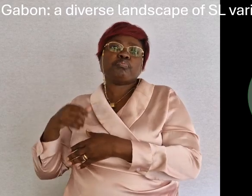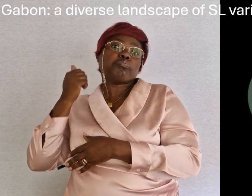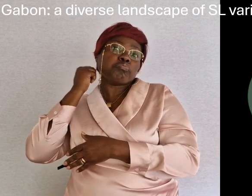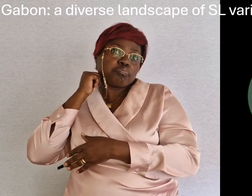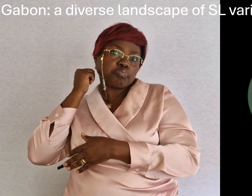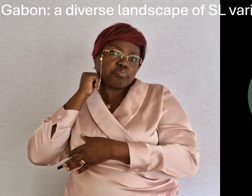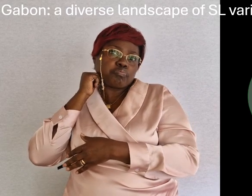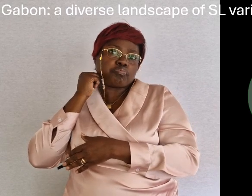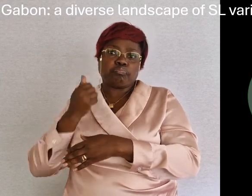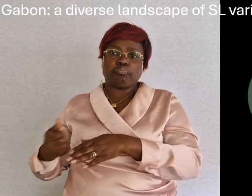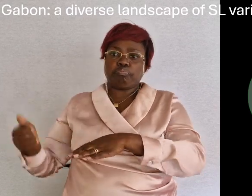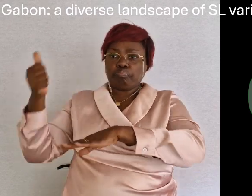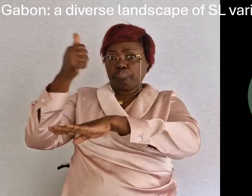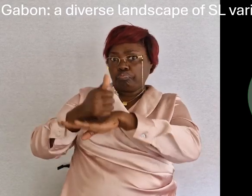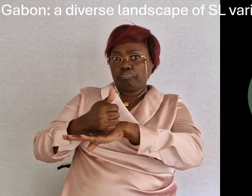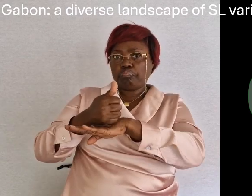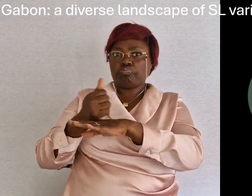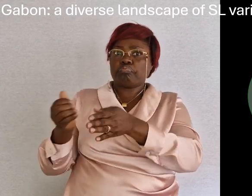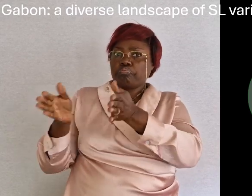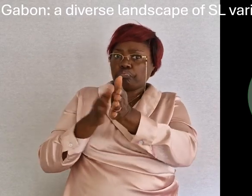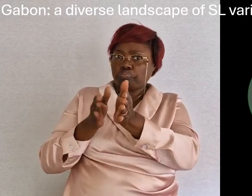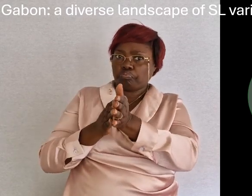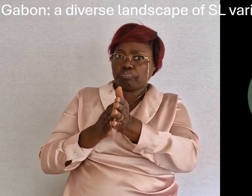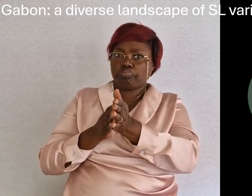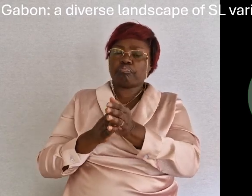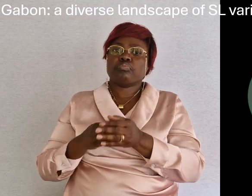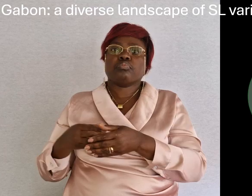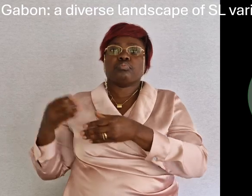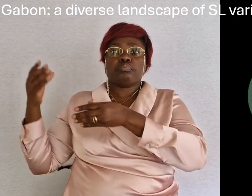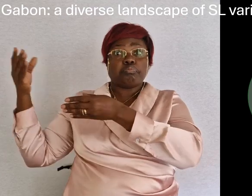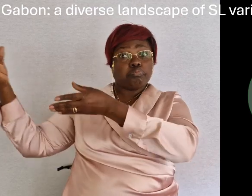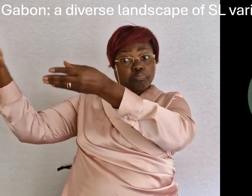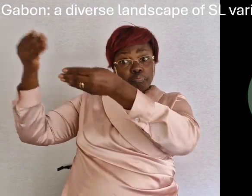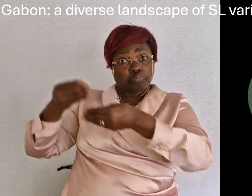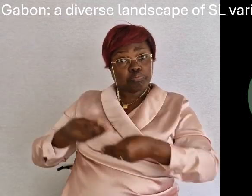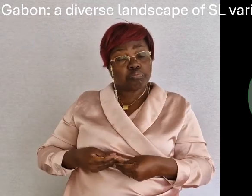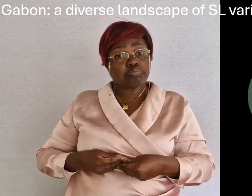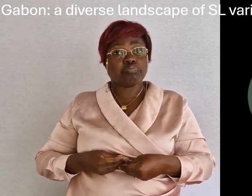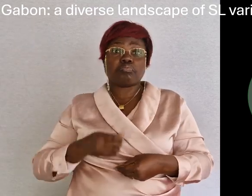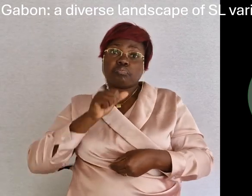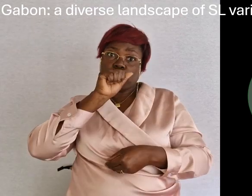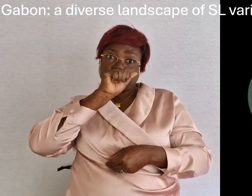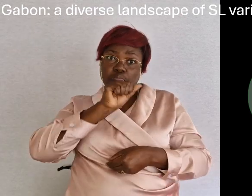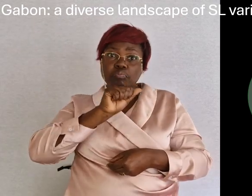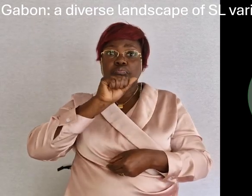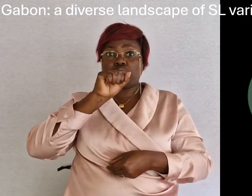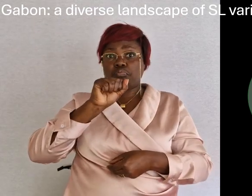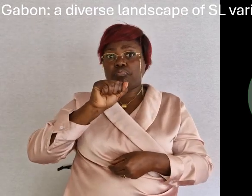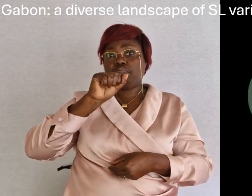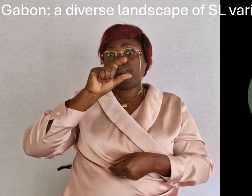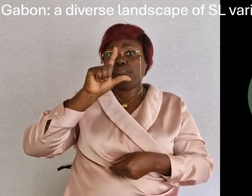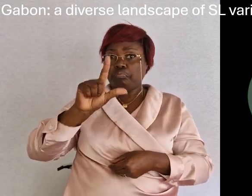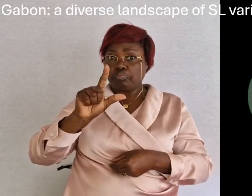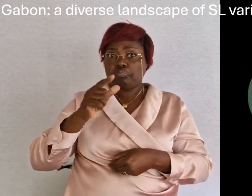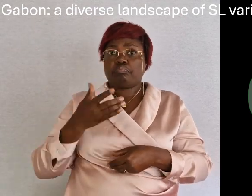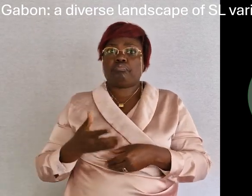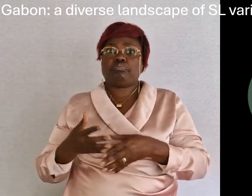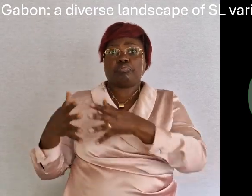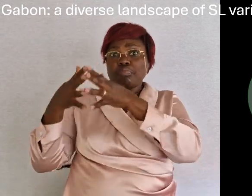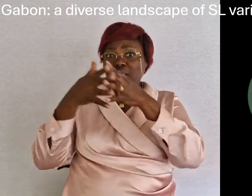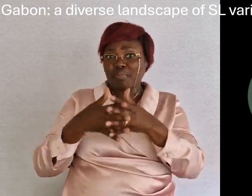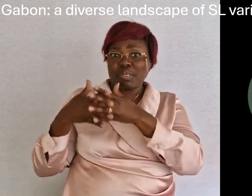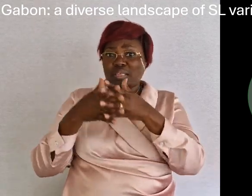in the past, Andrew Foster set up the school, and he brought basically signs